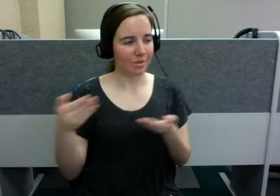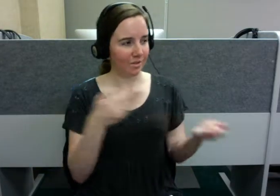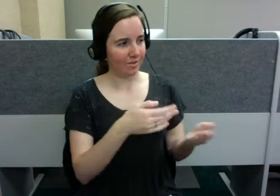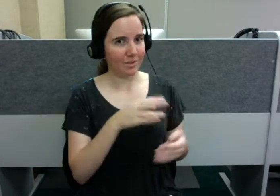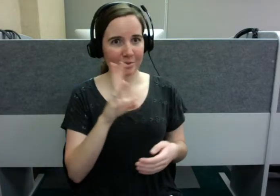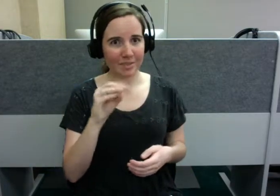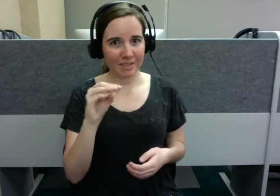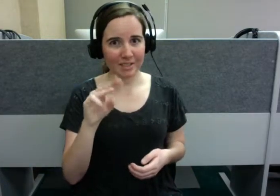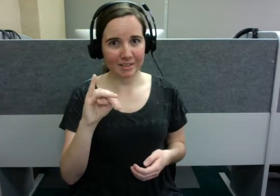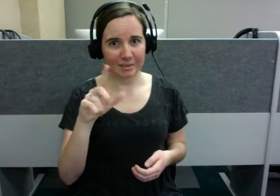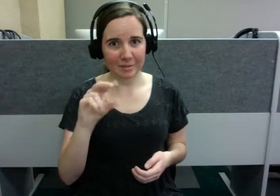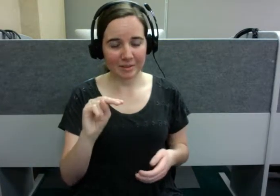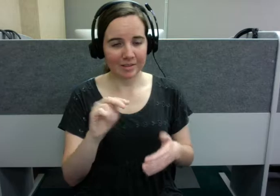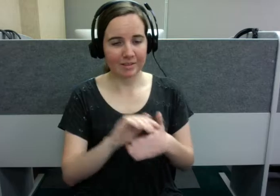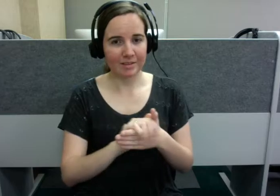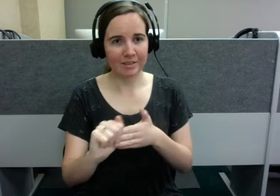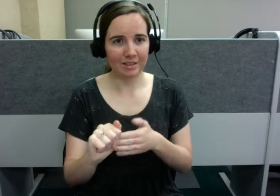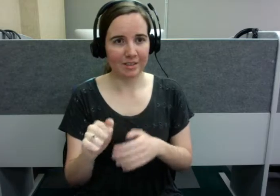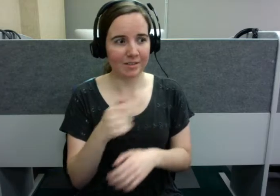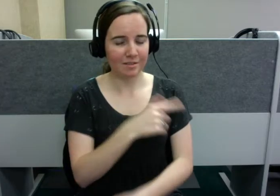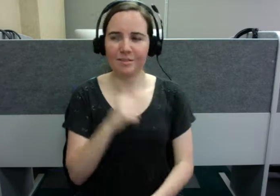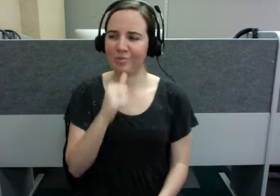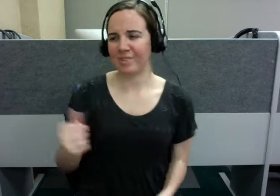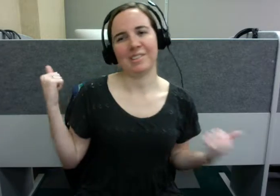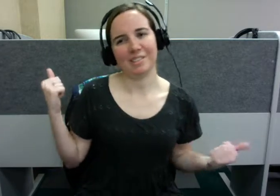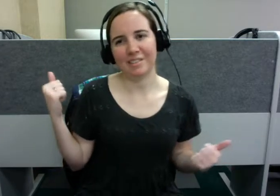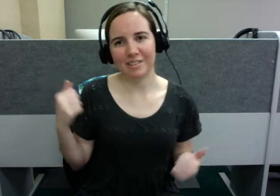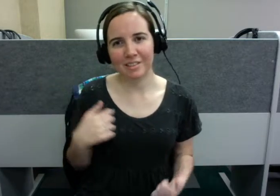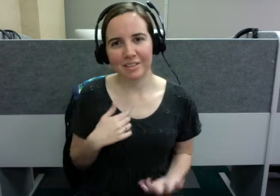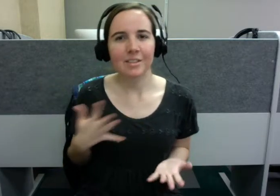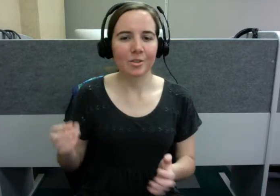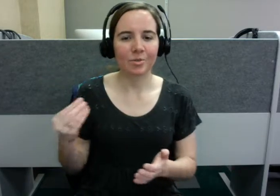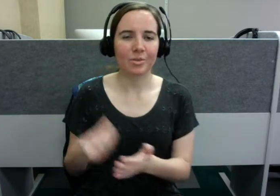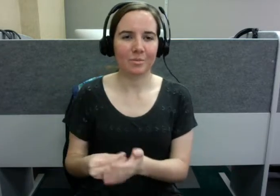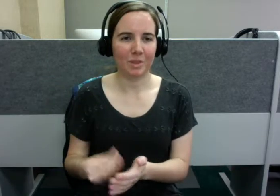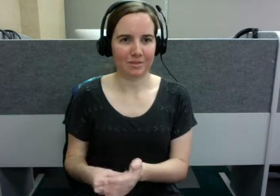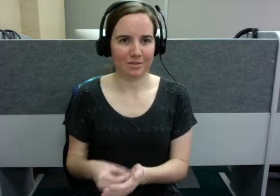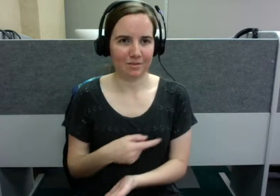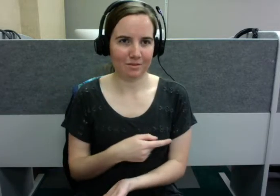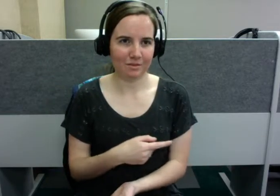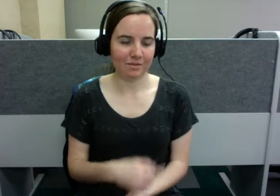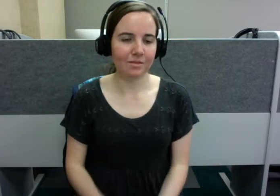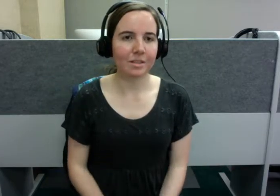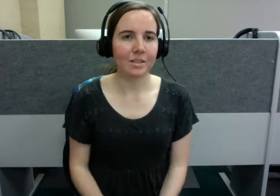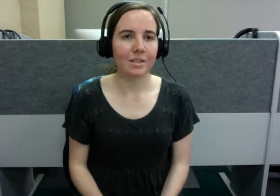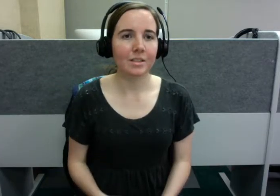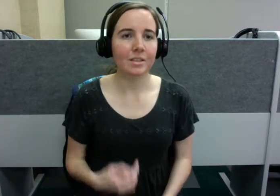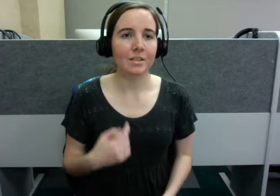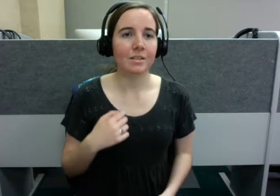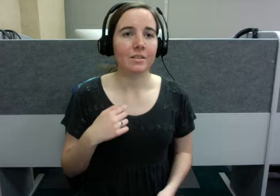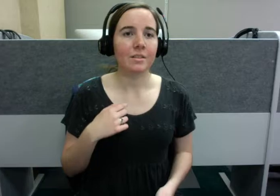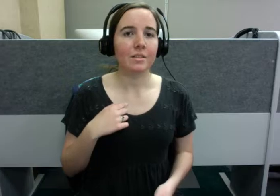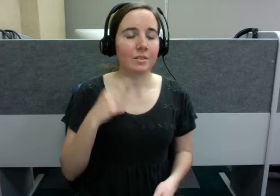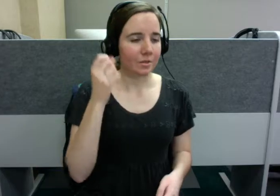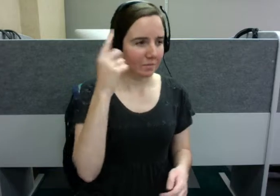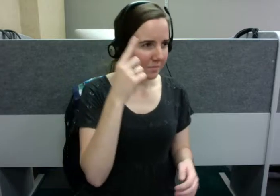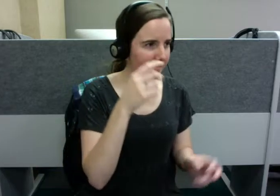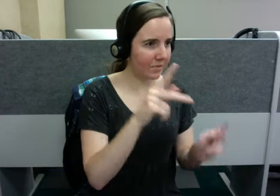turned it down outside of Vegas. He didn't follow his passion. He stepped back and he watched where everybody was going, and he went the other